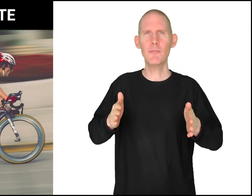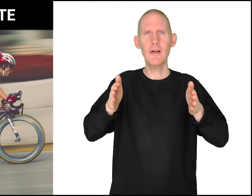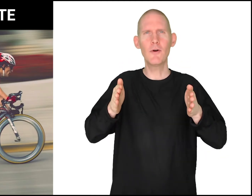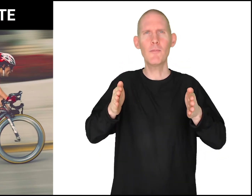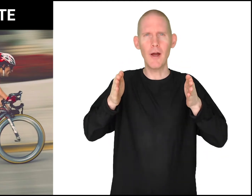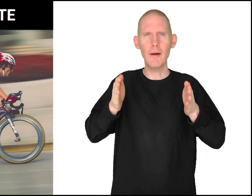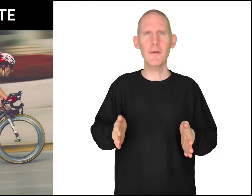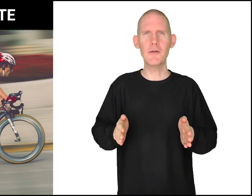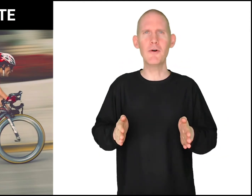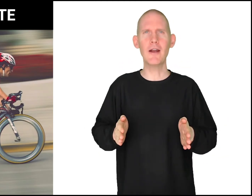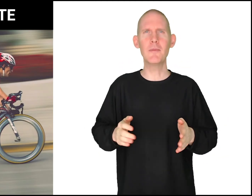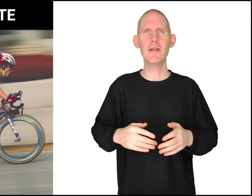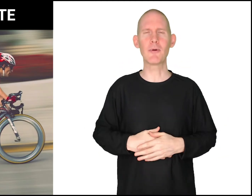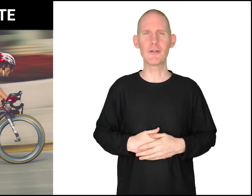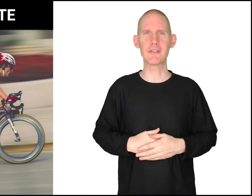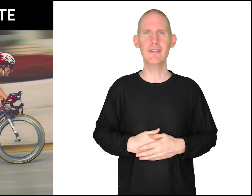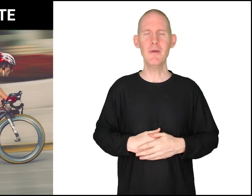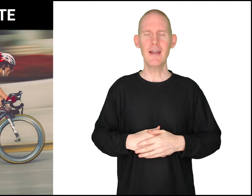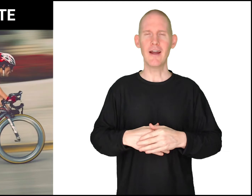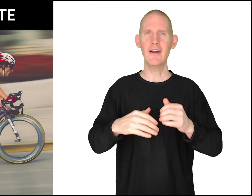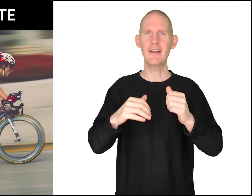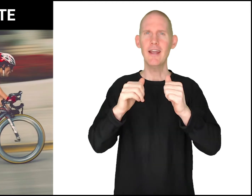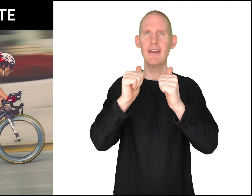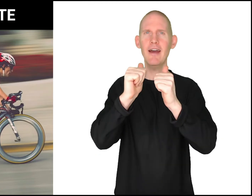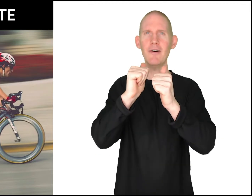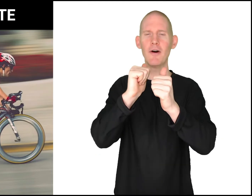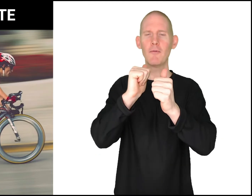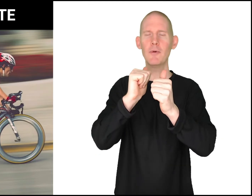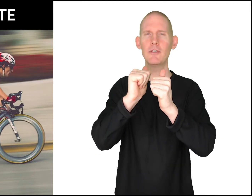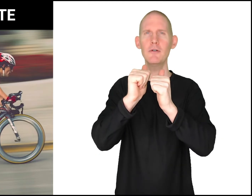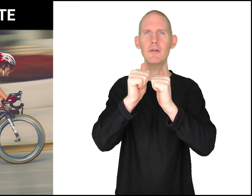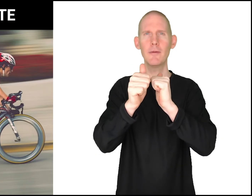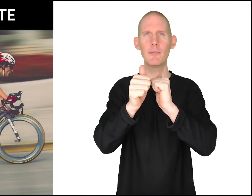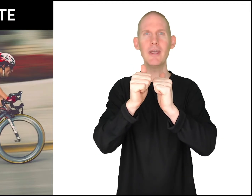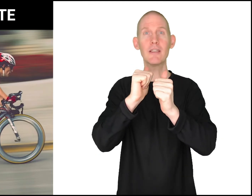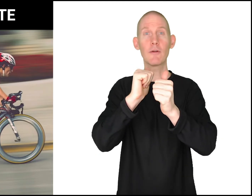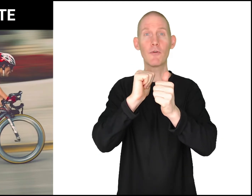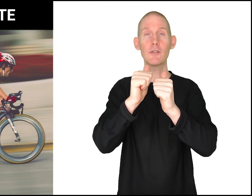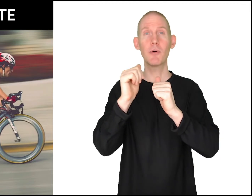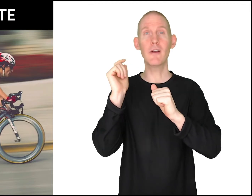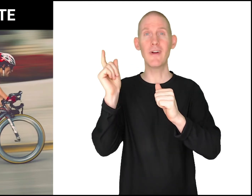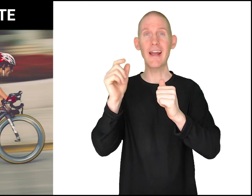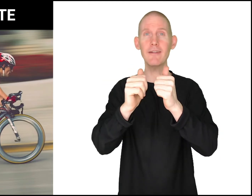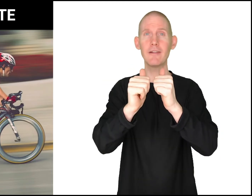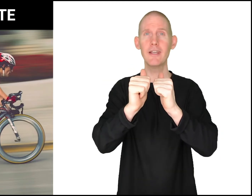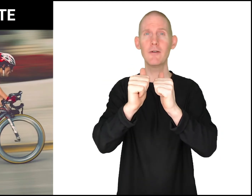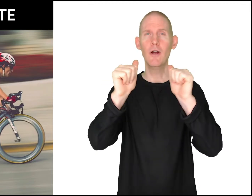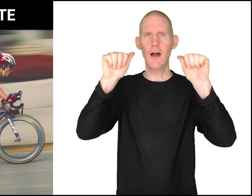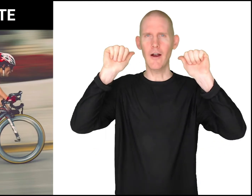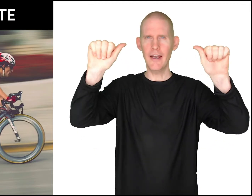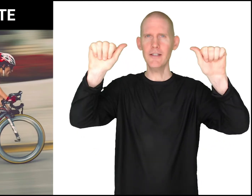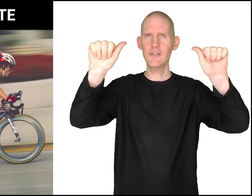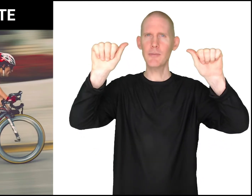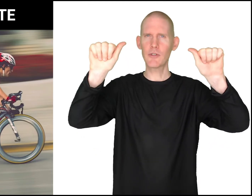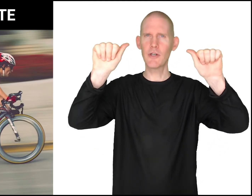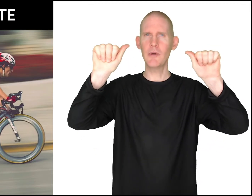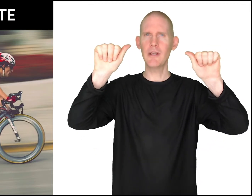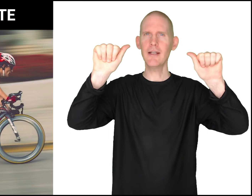no problem. We know how to make person. All right, now when we do compete, the first part of athlete, our hand shapes are going to be like